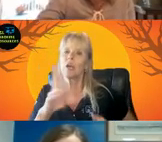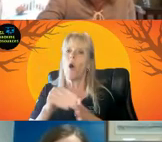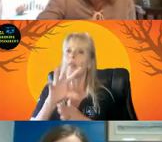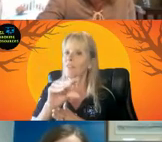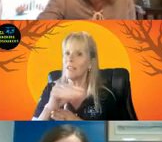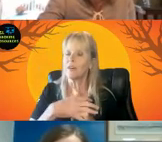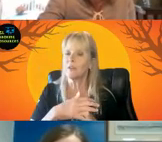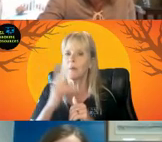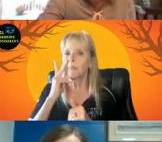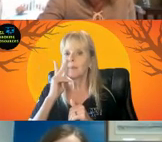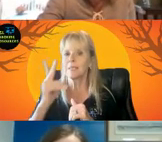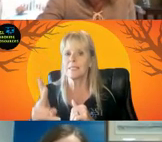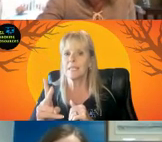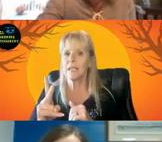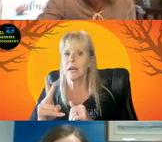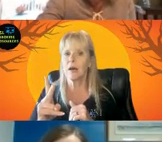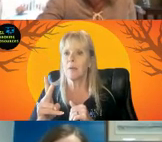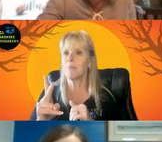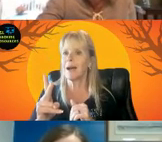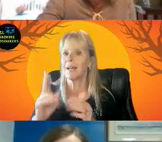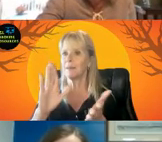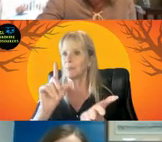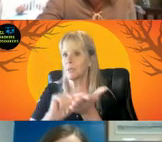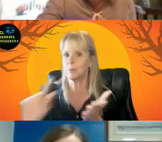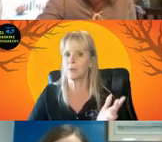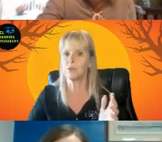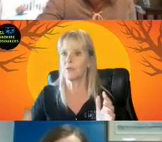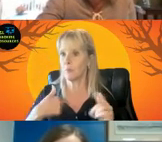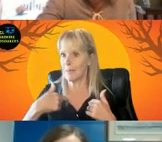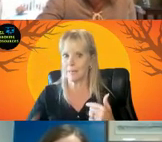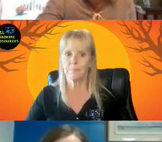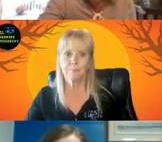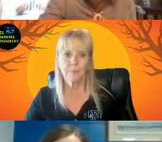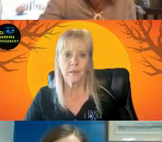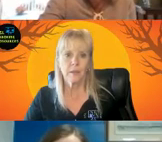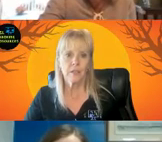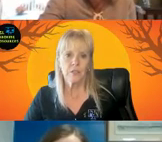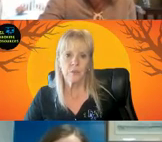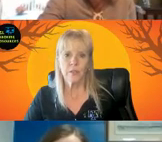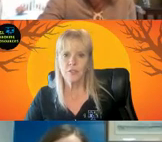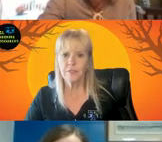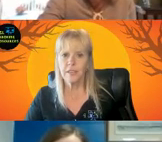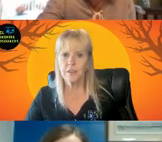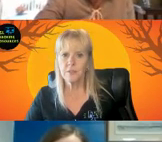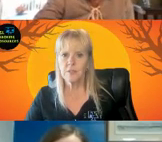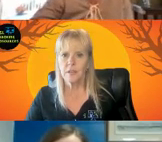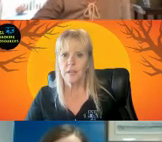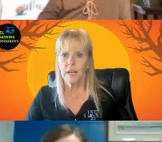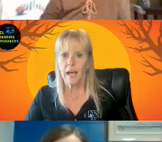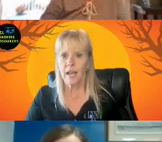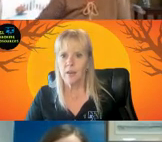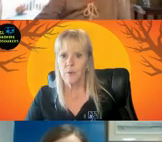able to see all the videos. I'm going to be able to see my printables for me. So here's your